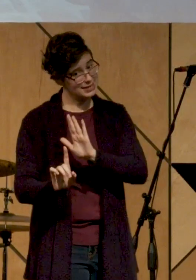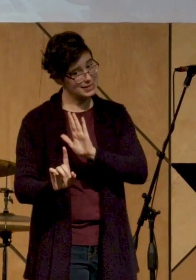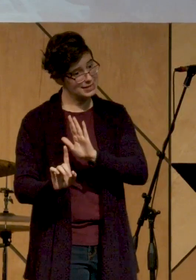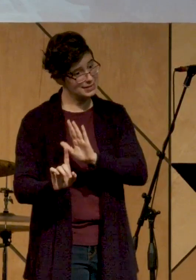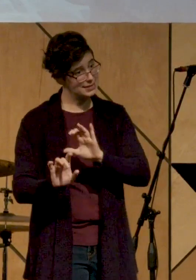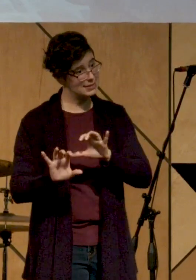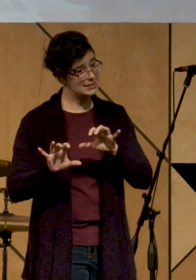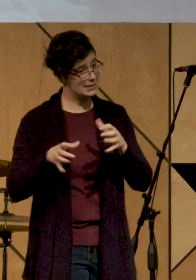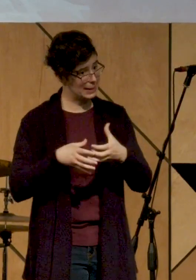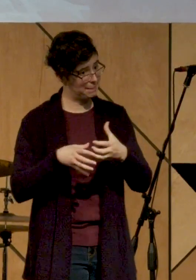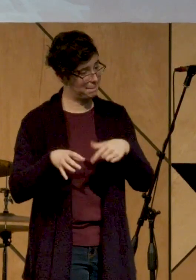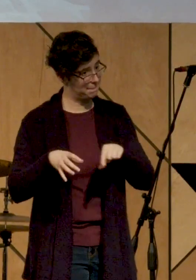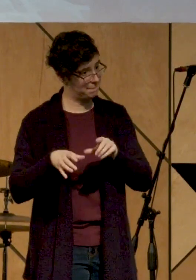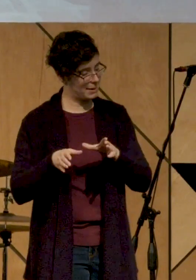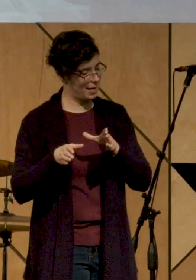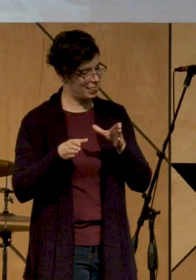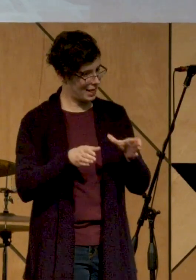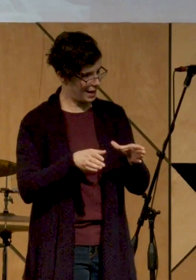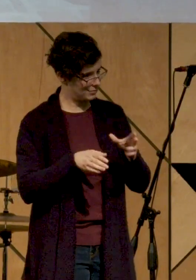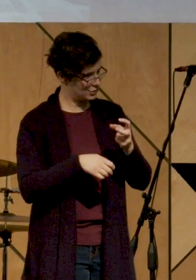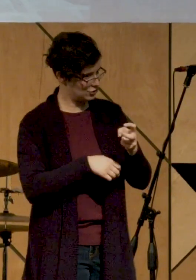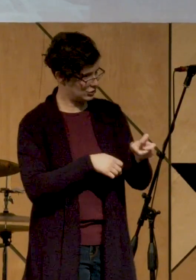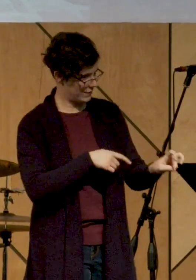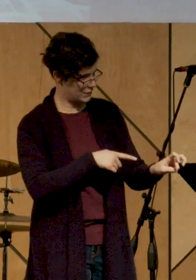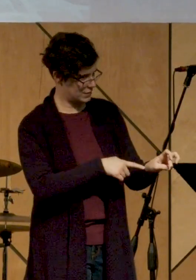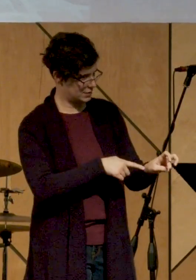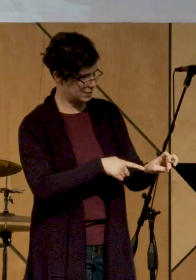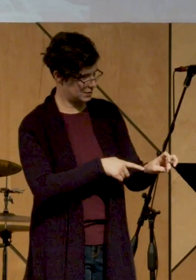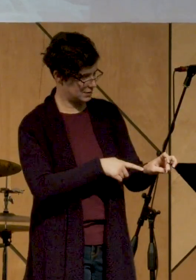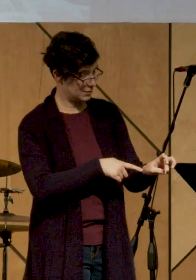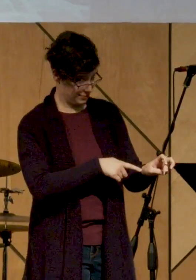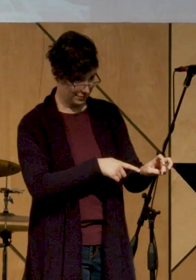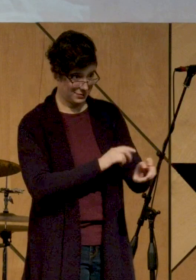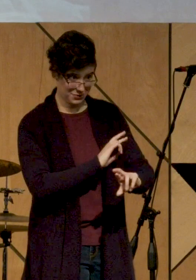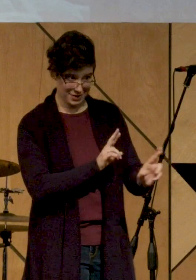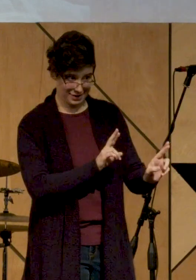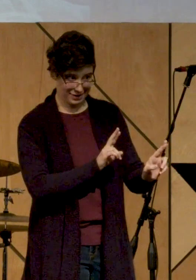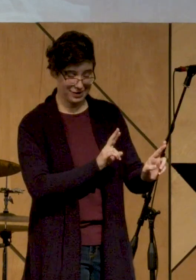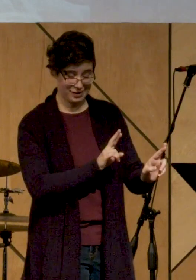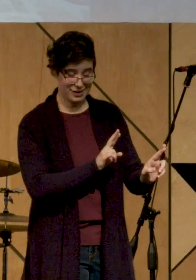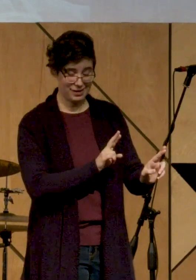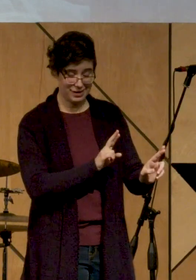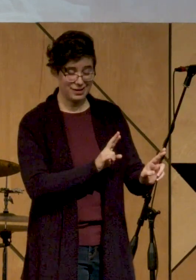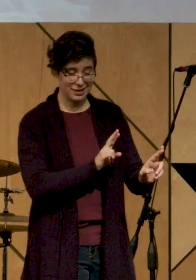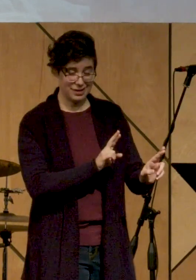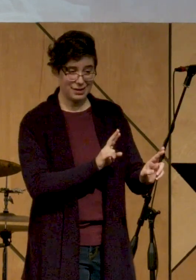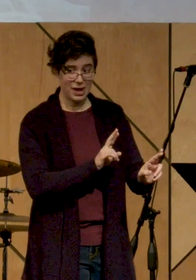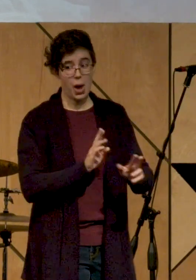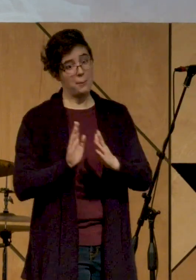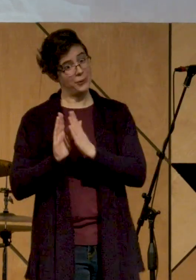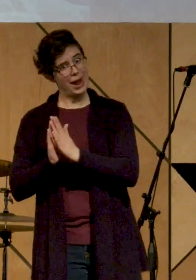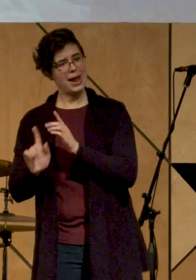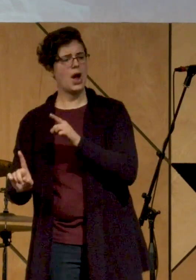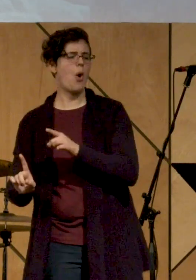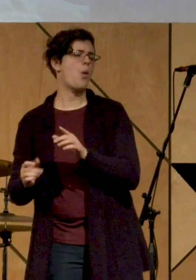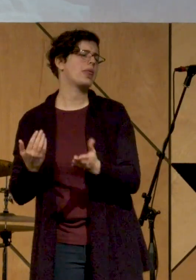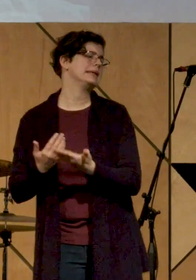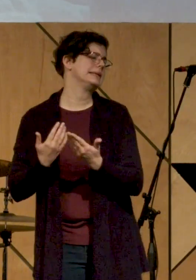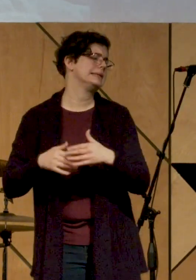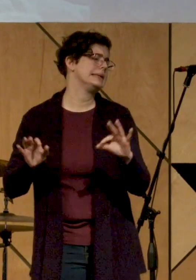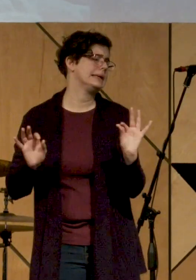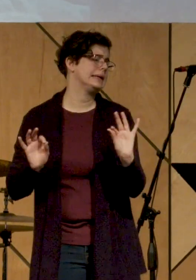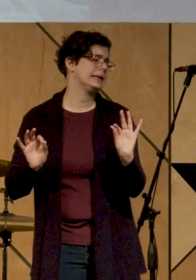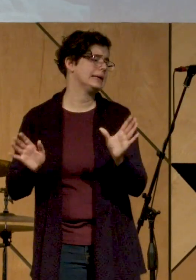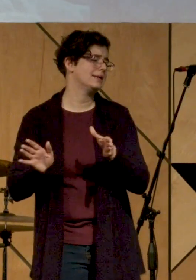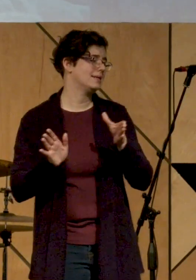missionary team. And then this shift happens. Buckle in, because the pray part is the easy part. The next